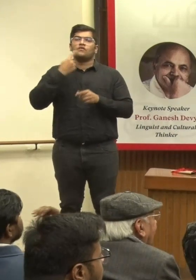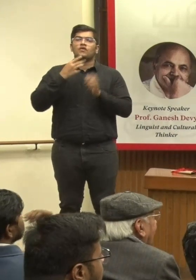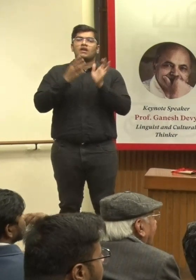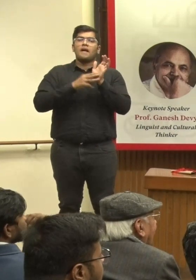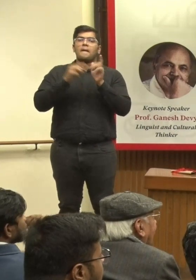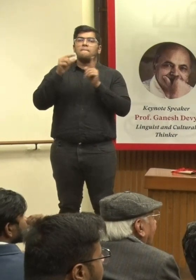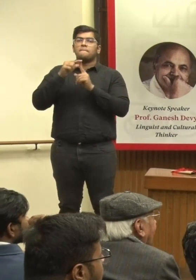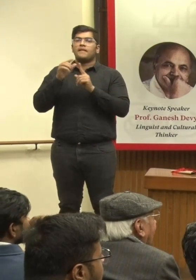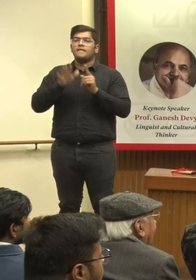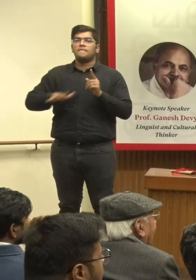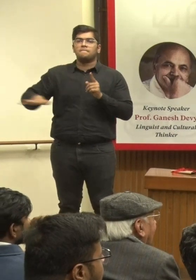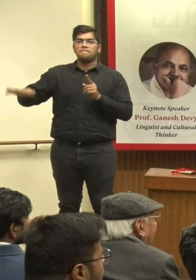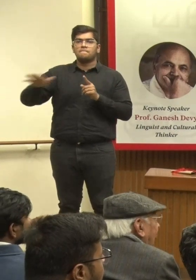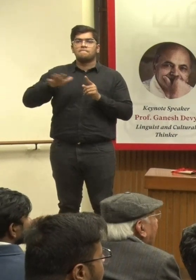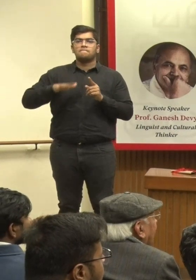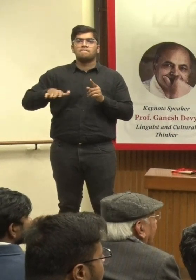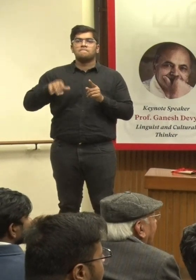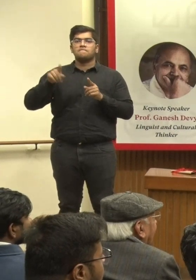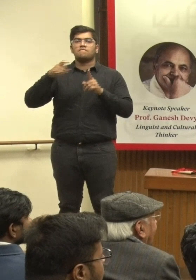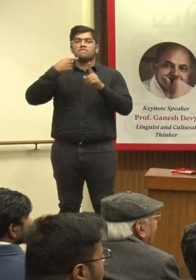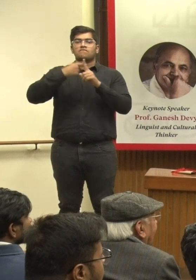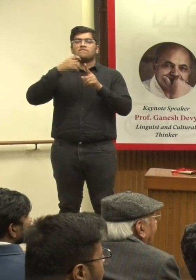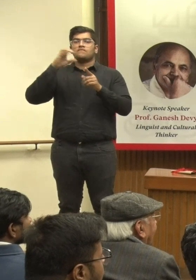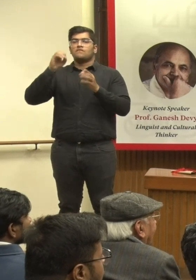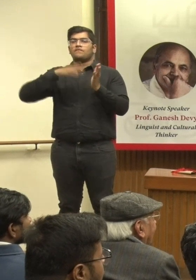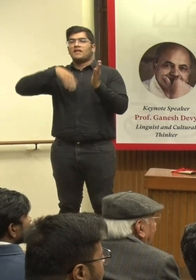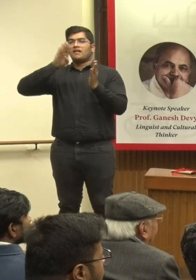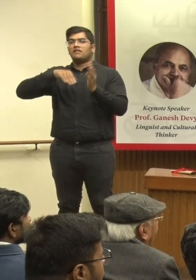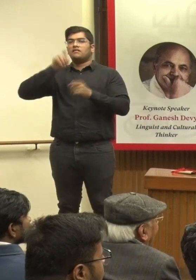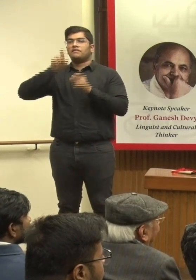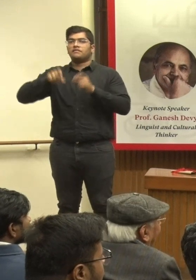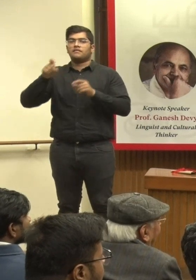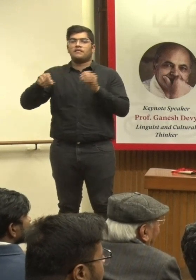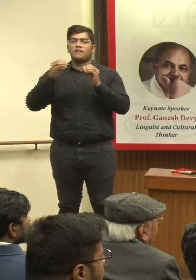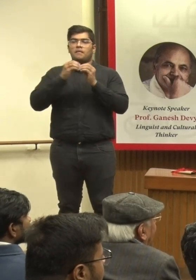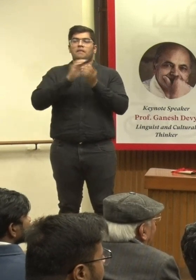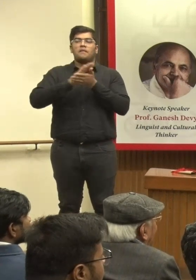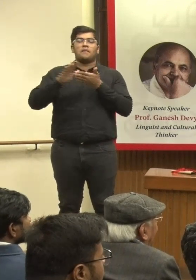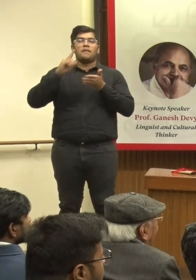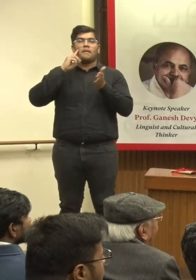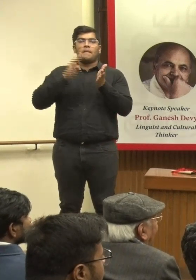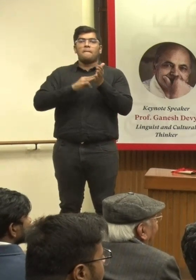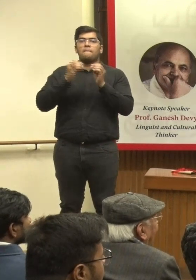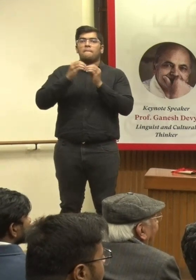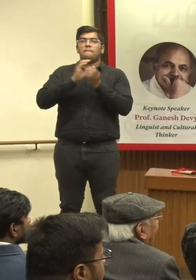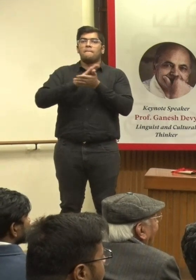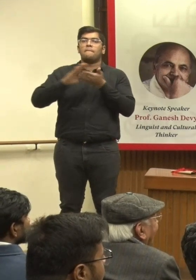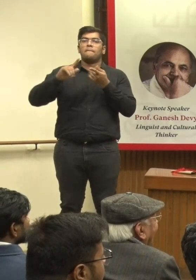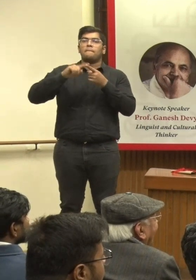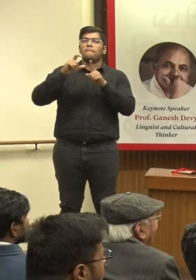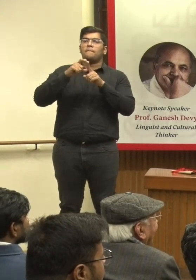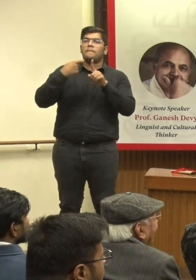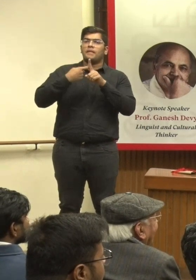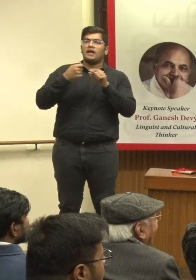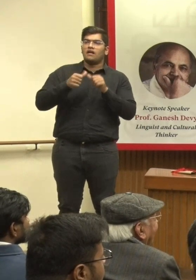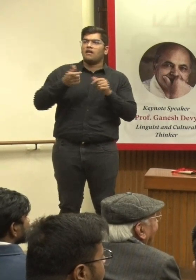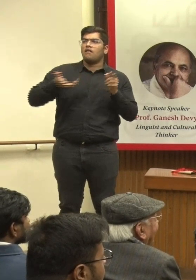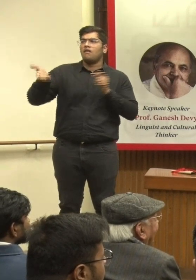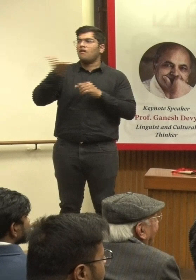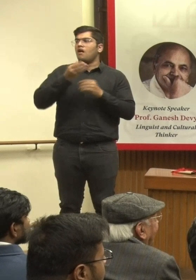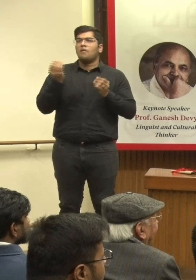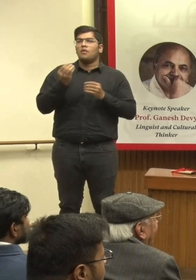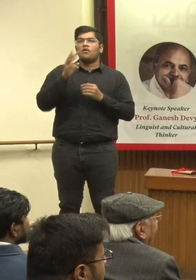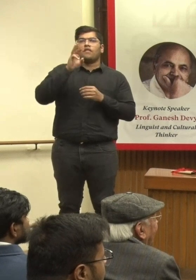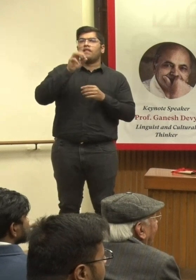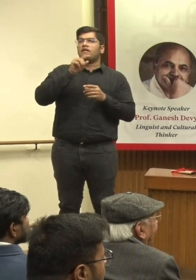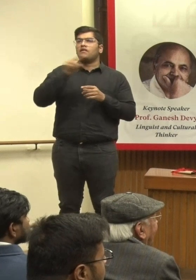Pradesh, the cave paintings, Bhimbetka, those people have been there for nearly 30 to